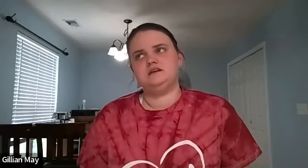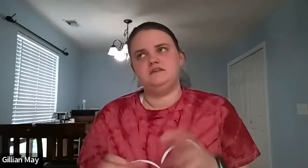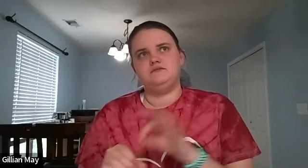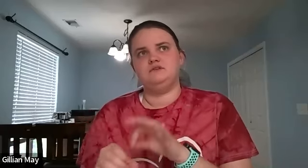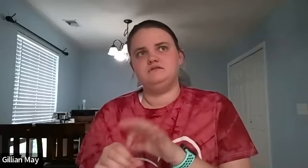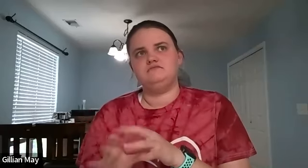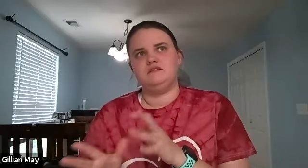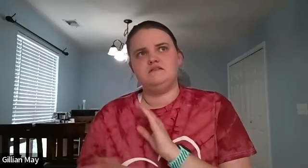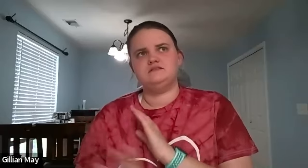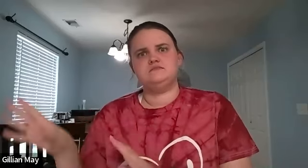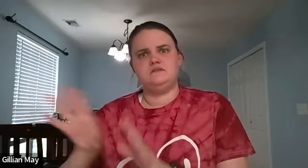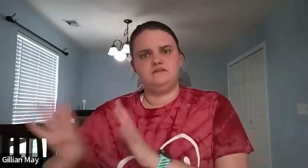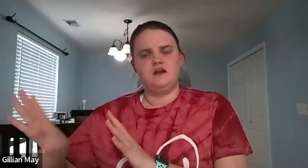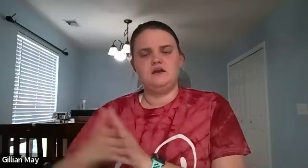think, voting. I think it's something like that.